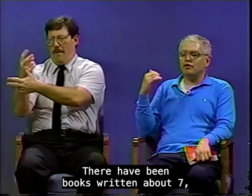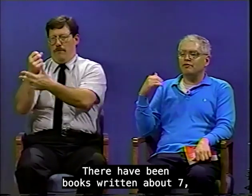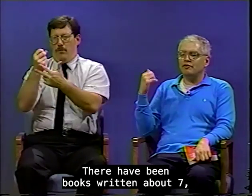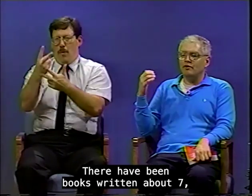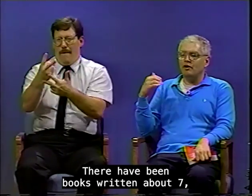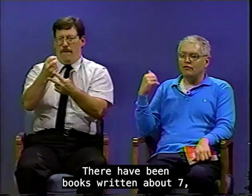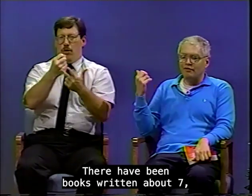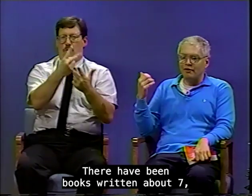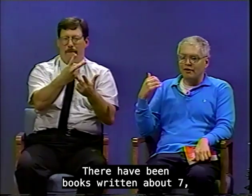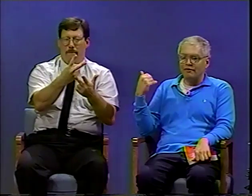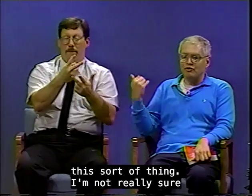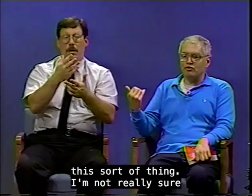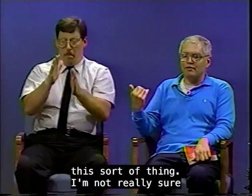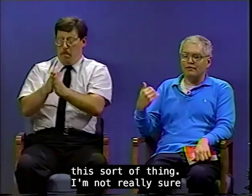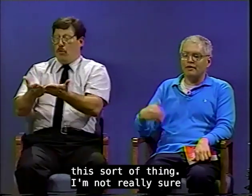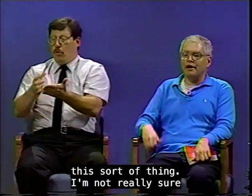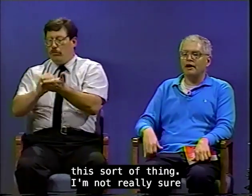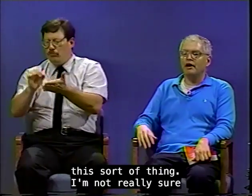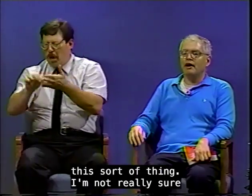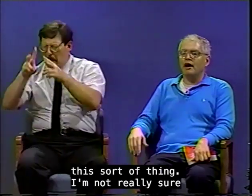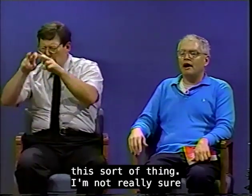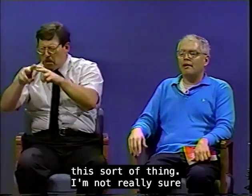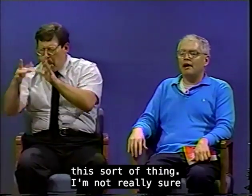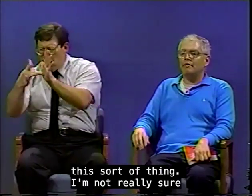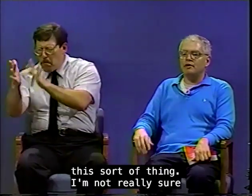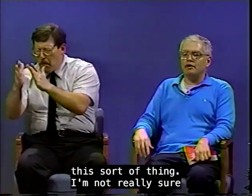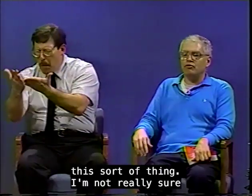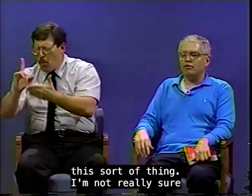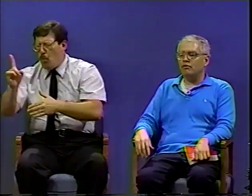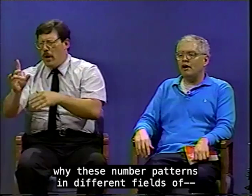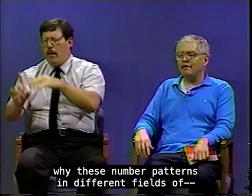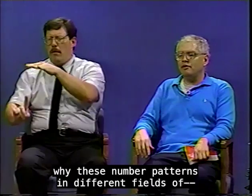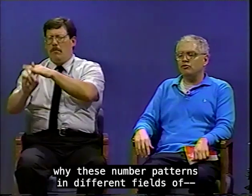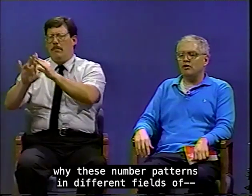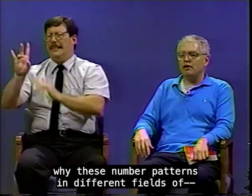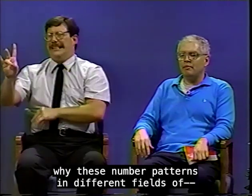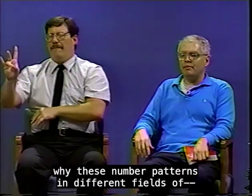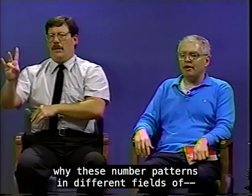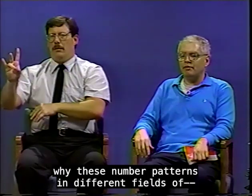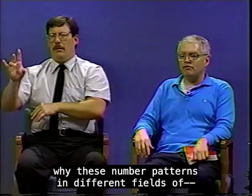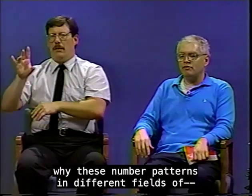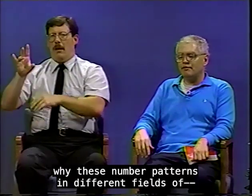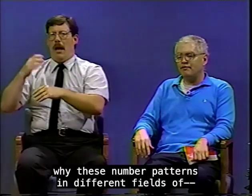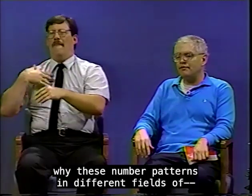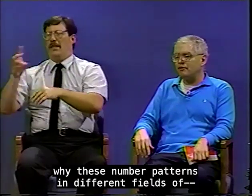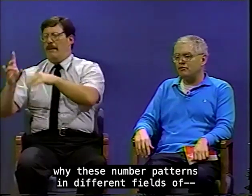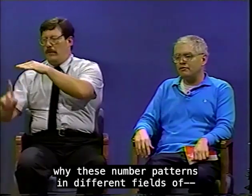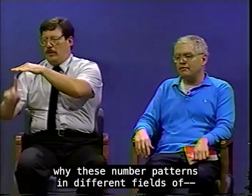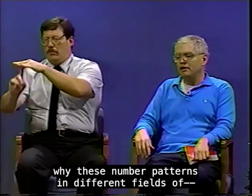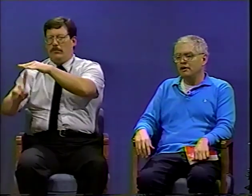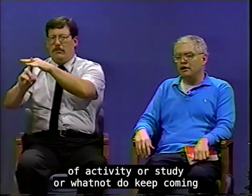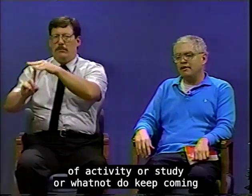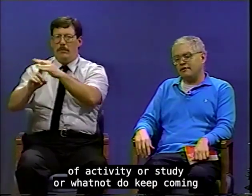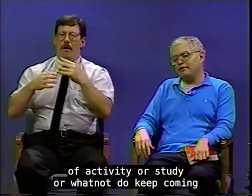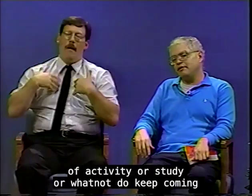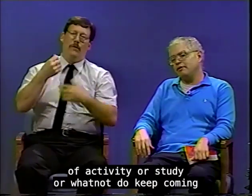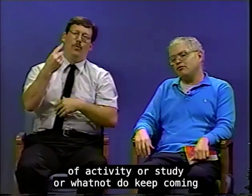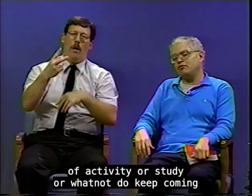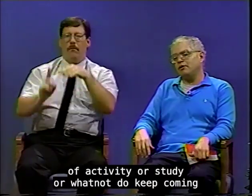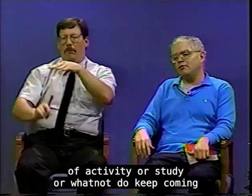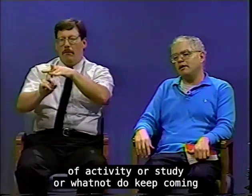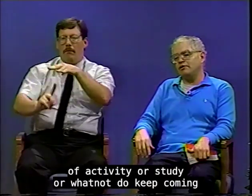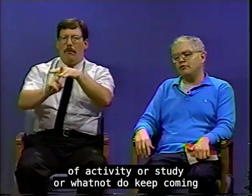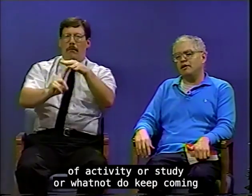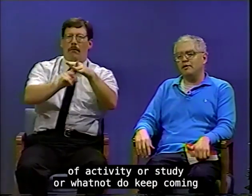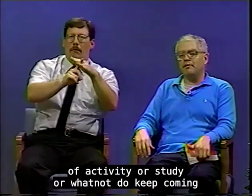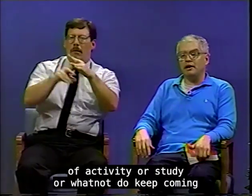about 7, 12, 4, this sort of thing. I'm not really sure why these number patterns in different fields of activity or